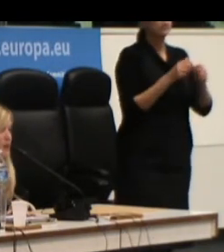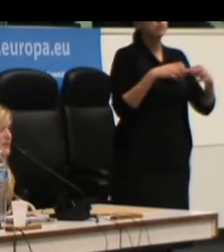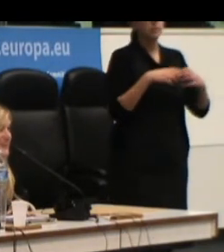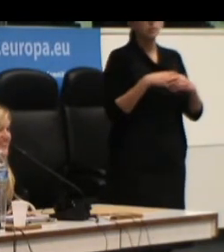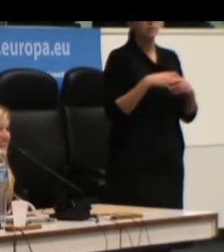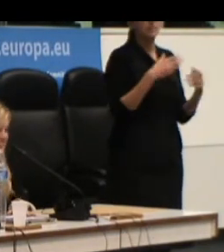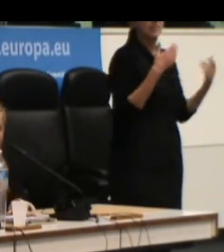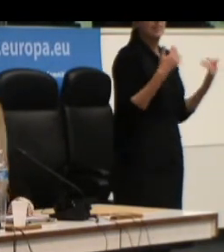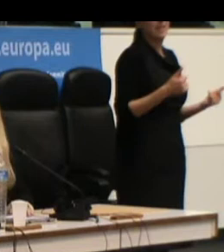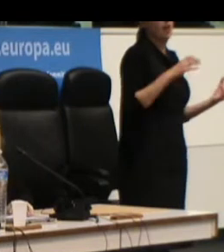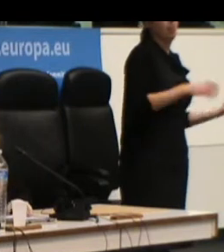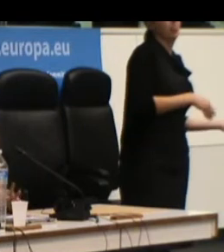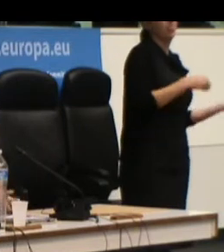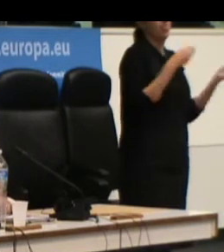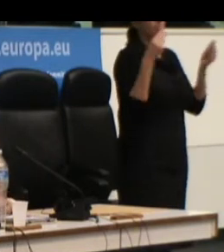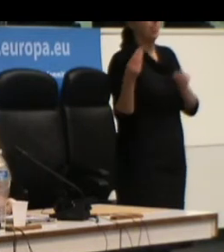And I'll pass you back to Naomi. Okay.